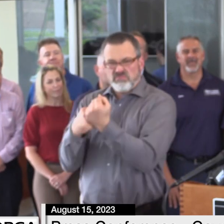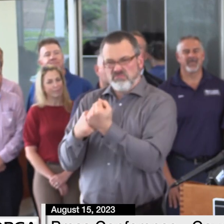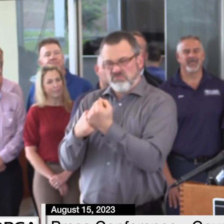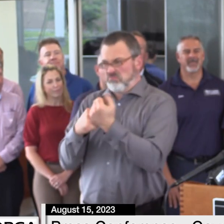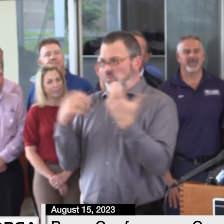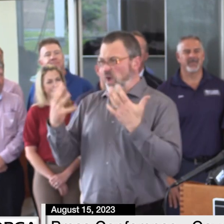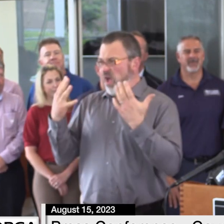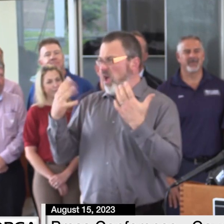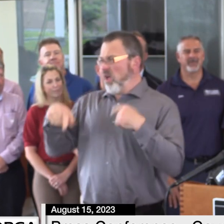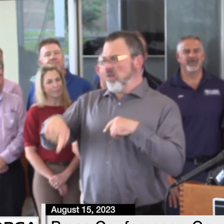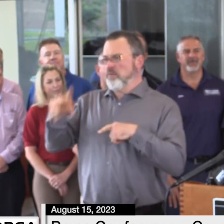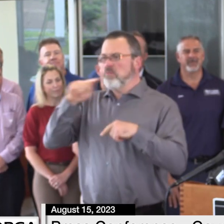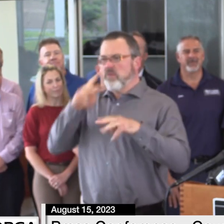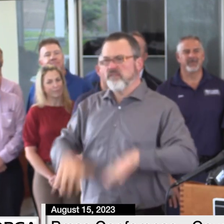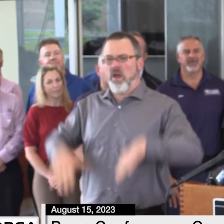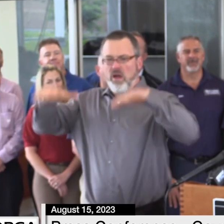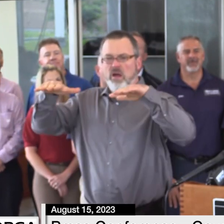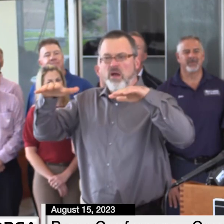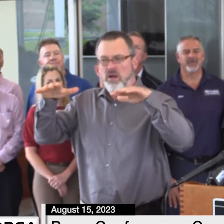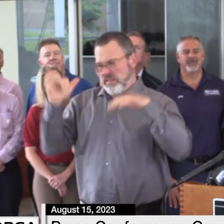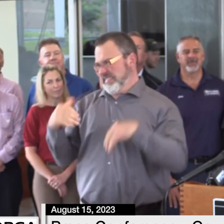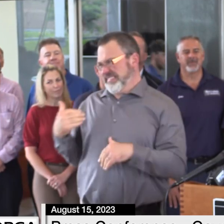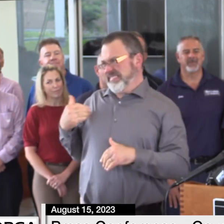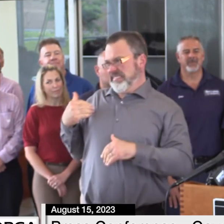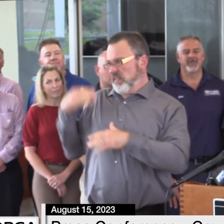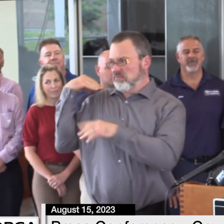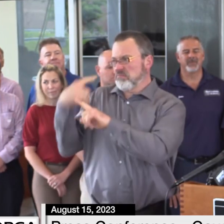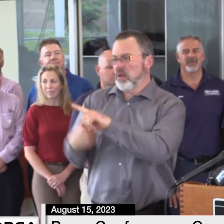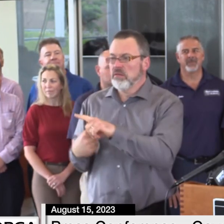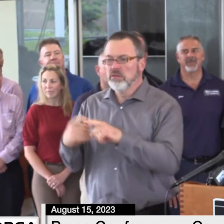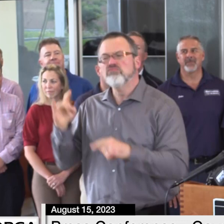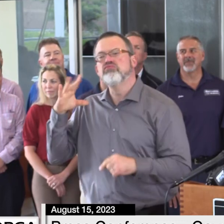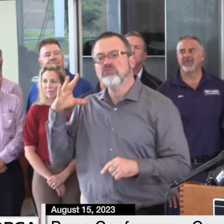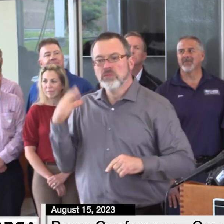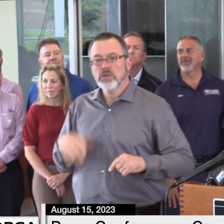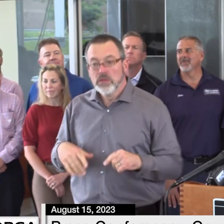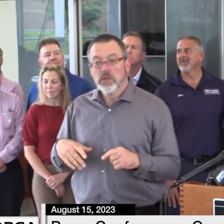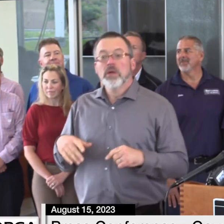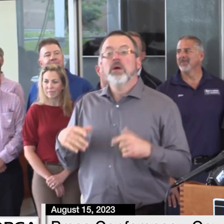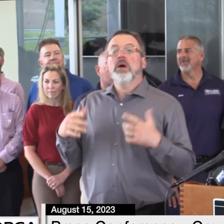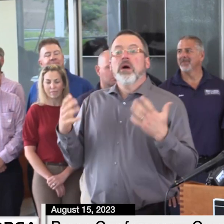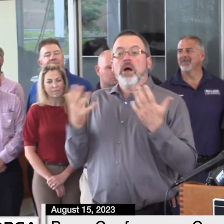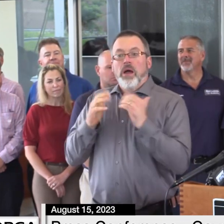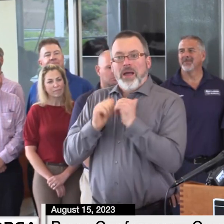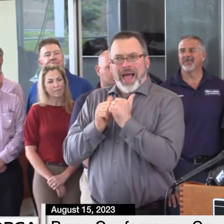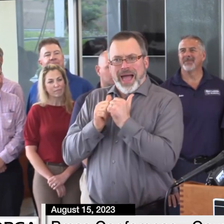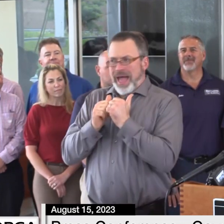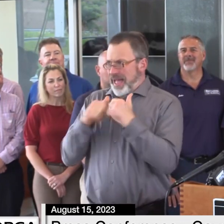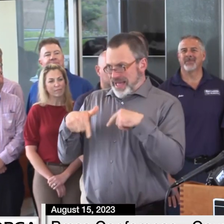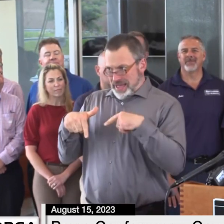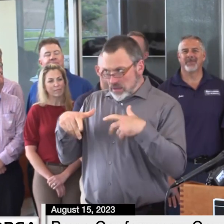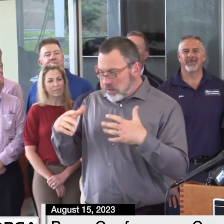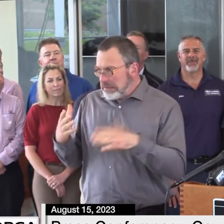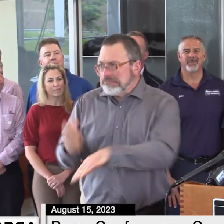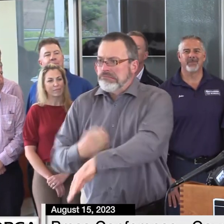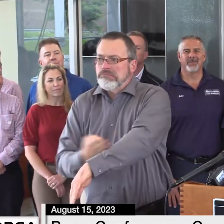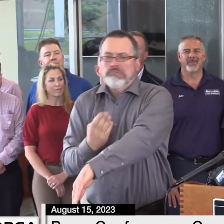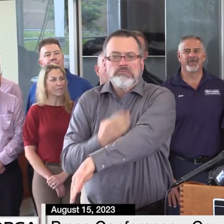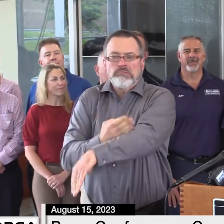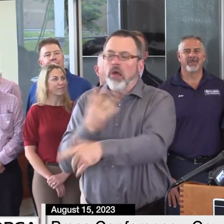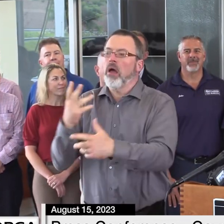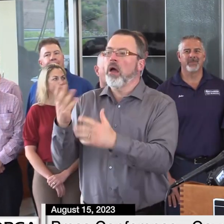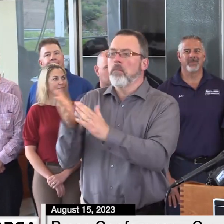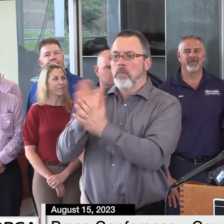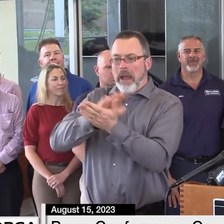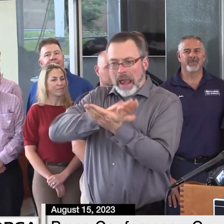by catastrophic flooding. It will also keep Vermont the clean and beautiful place we know and love, and as we welcome visitors